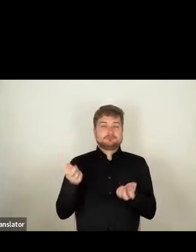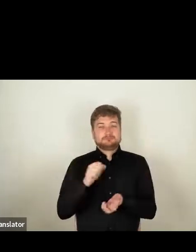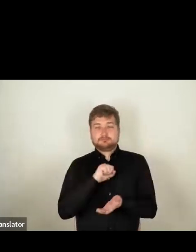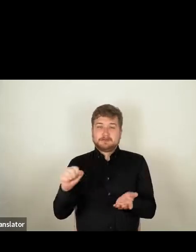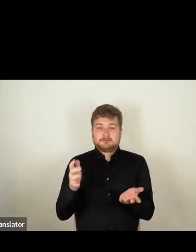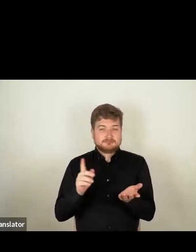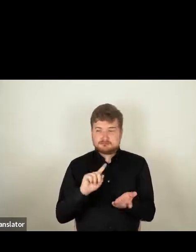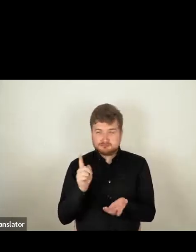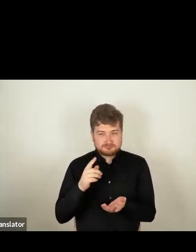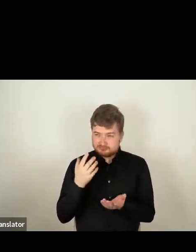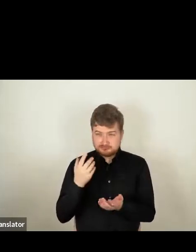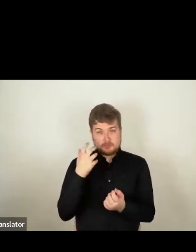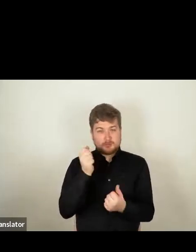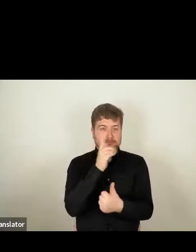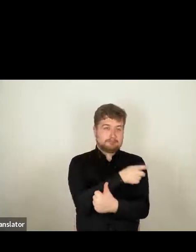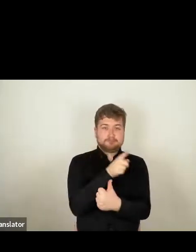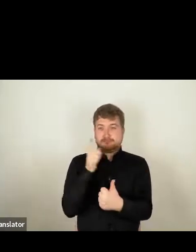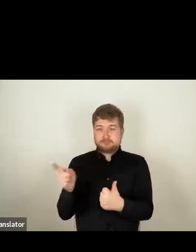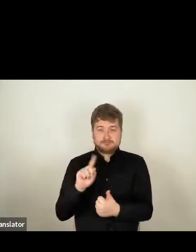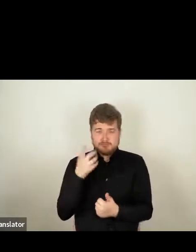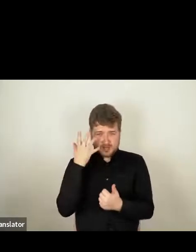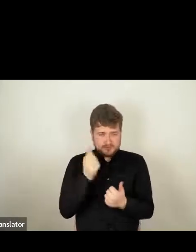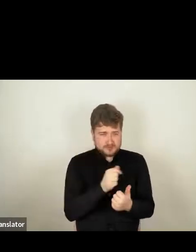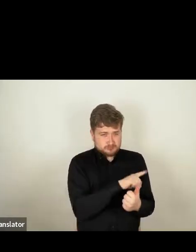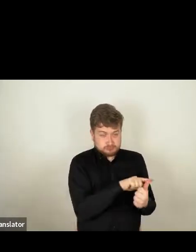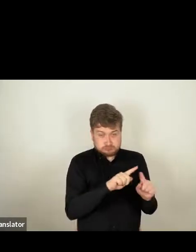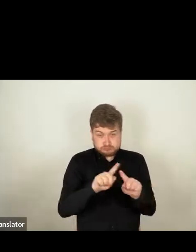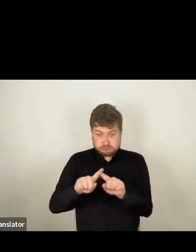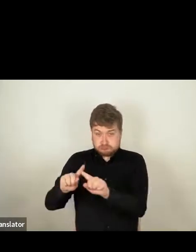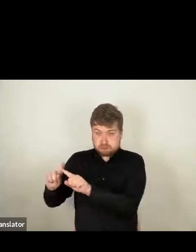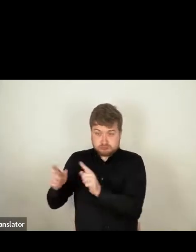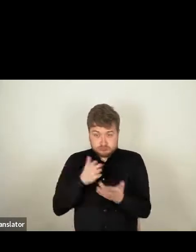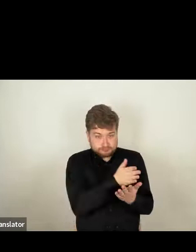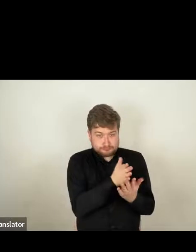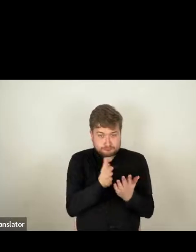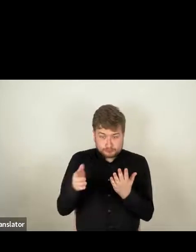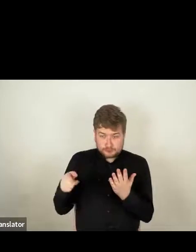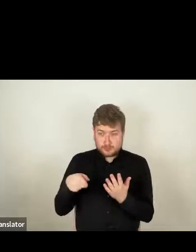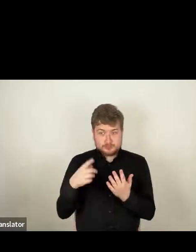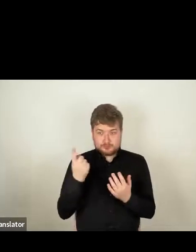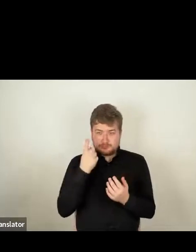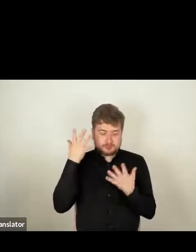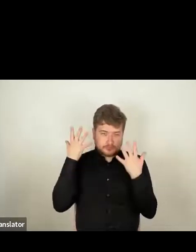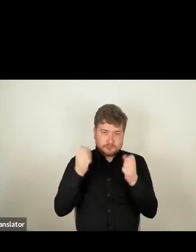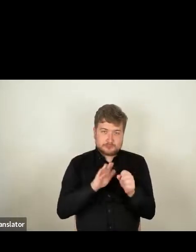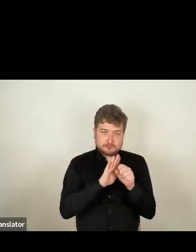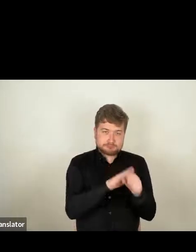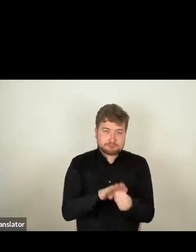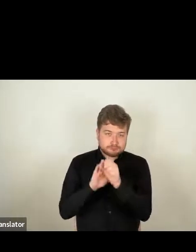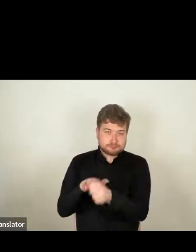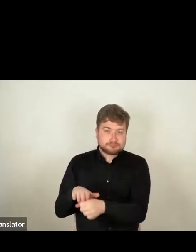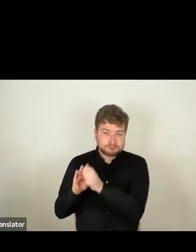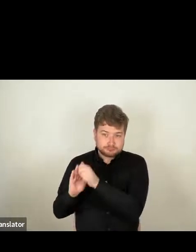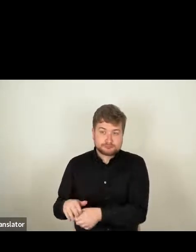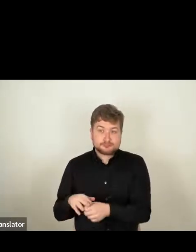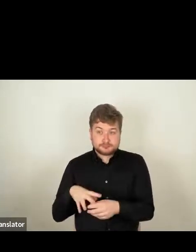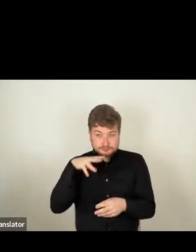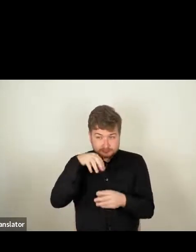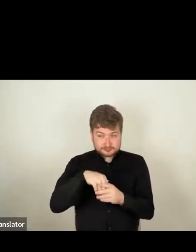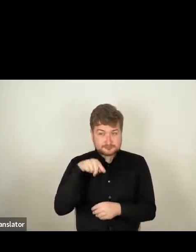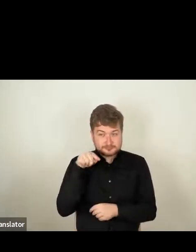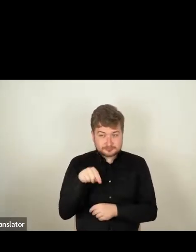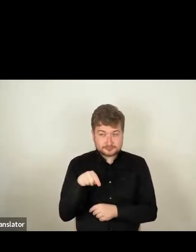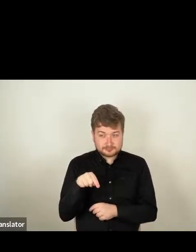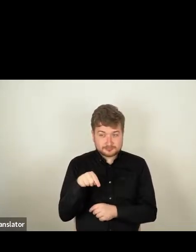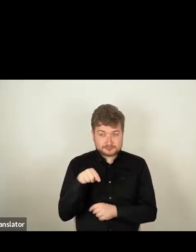not as well represented and who are discriminated and who tend to be at the bottom of the ladder in our country. That that includes indigenous people. We look at, again, we